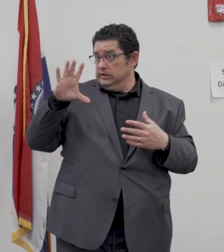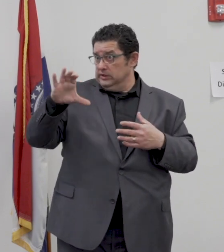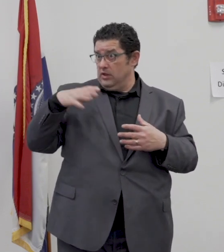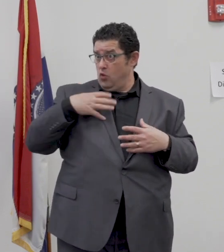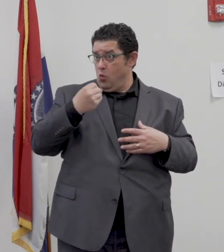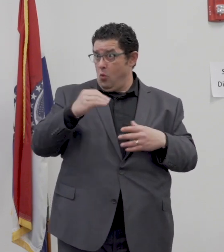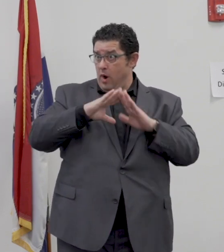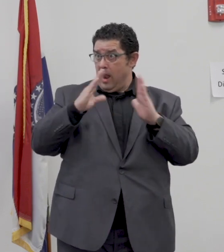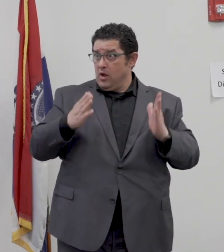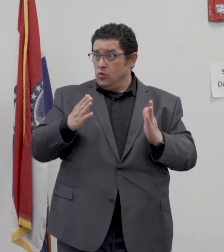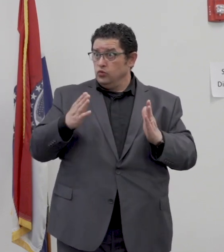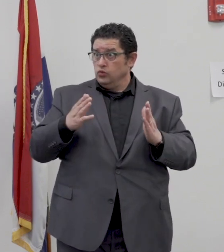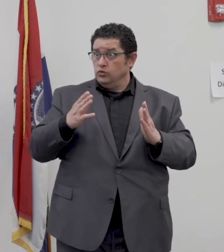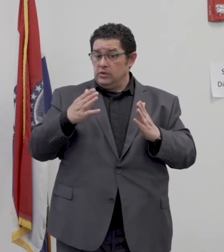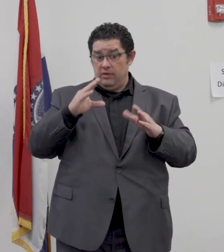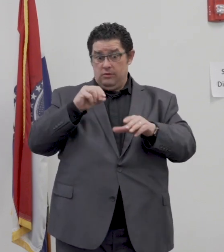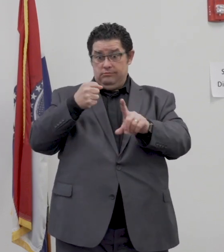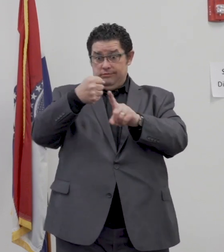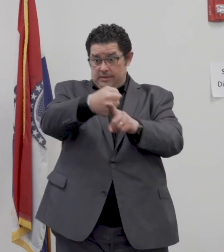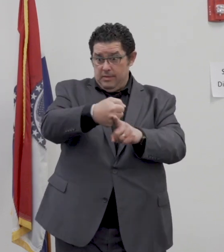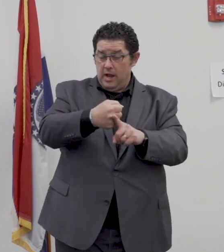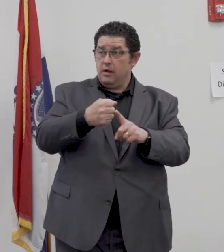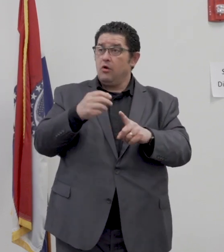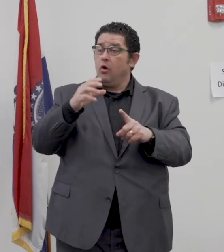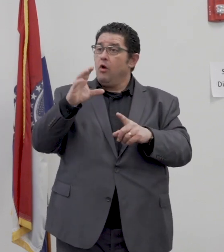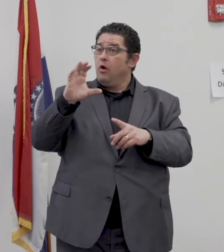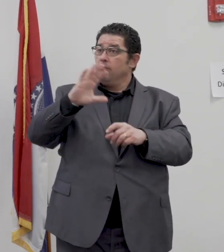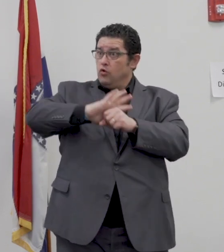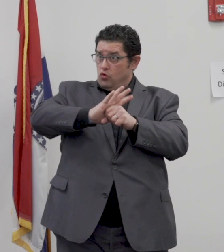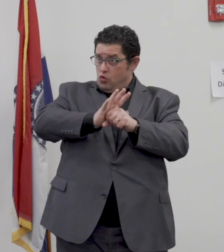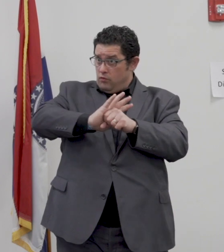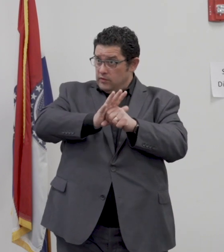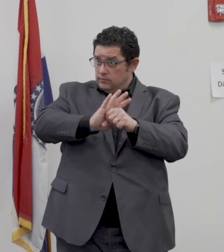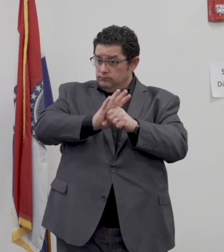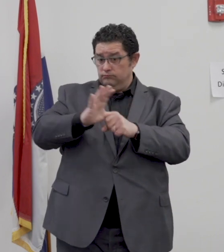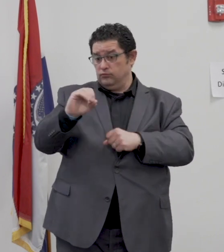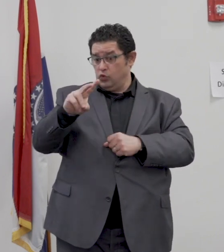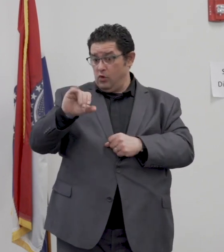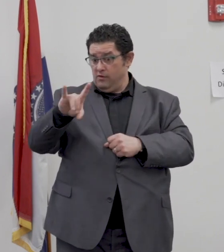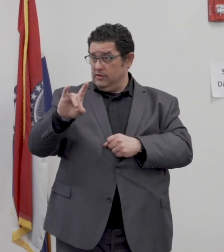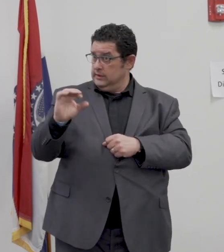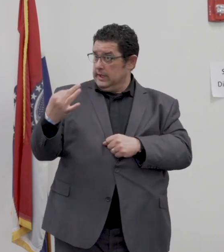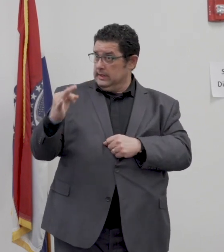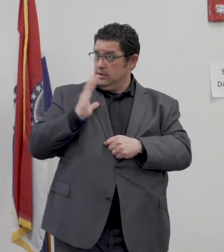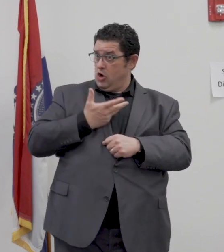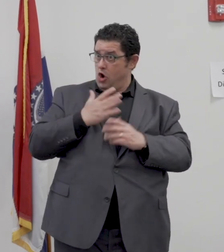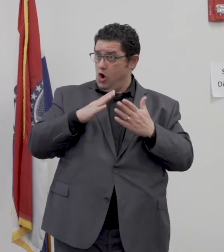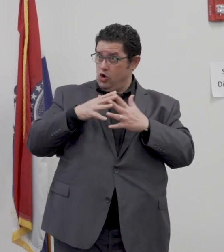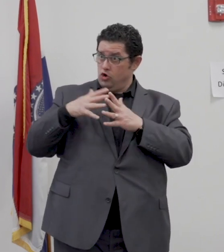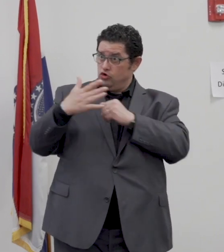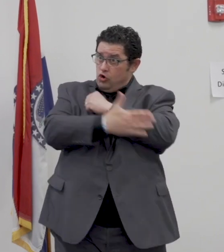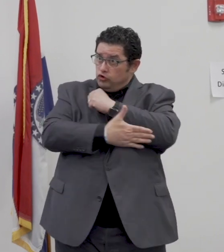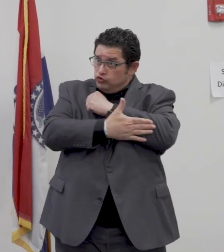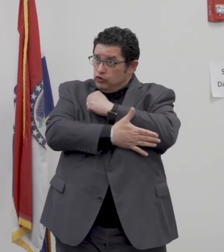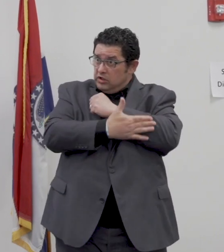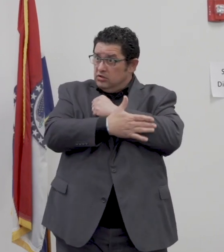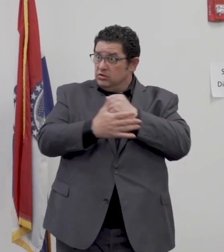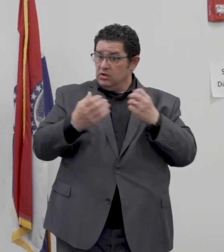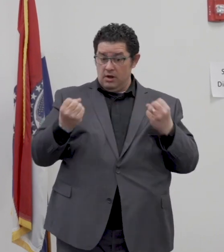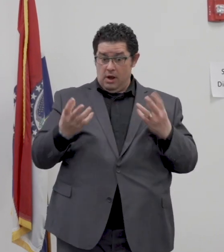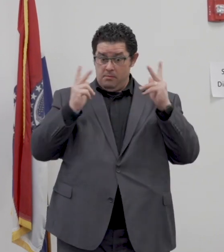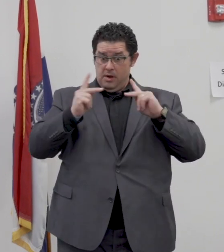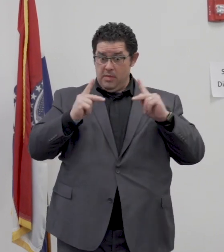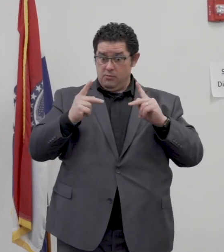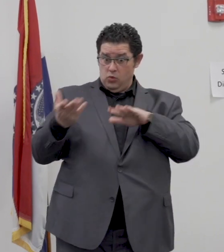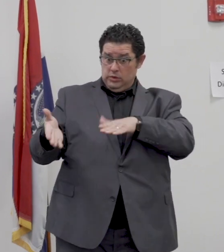estimates of the impact of COVID-19 on our country and the loss of life that could be associated with this